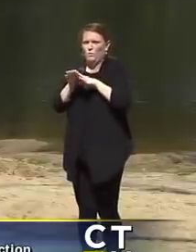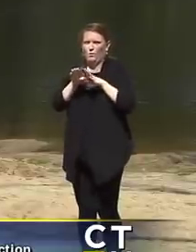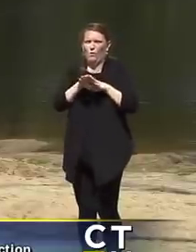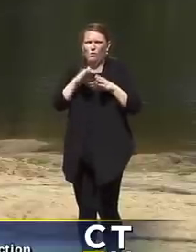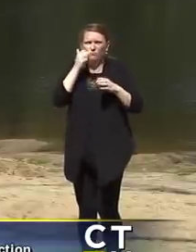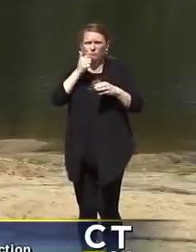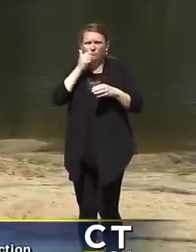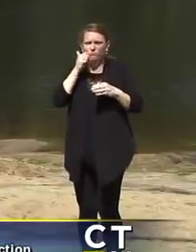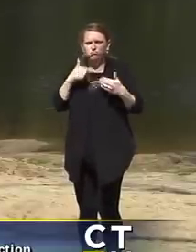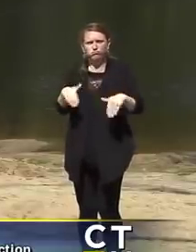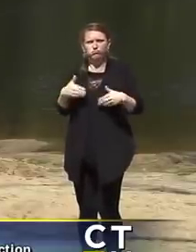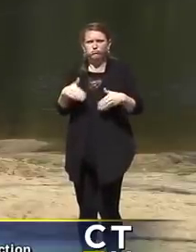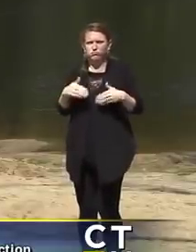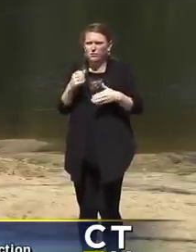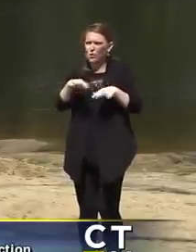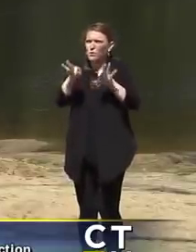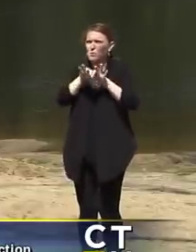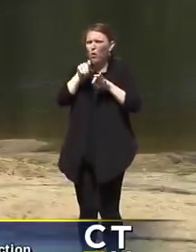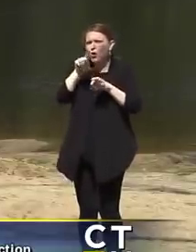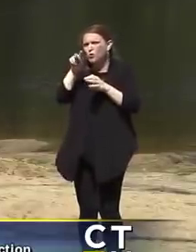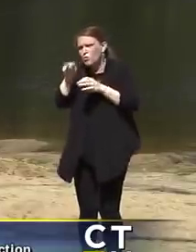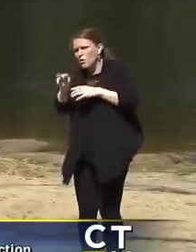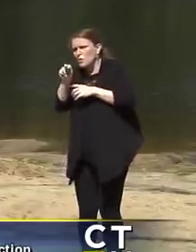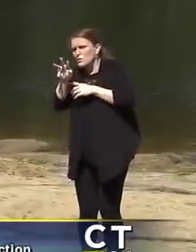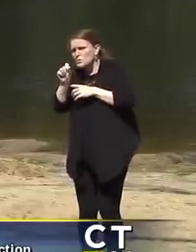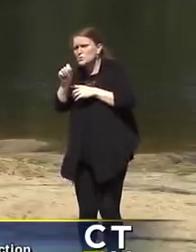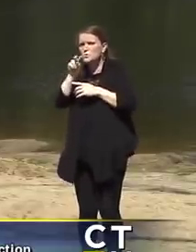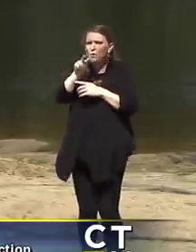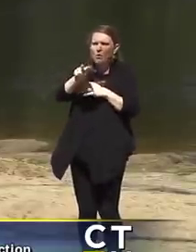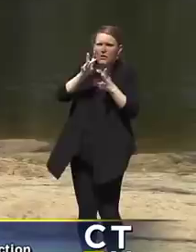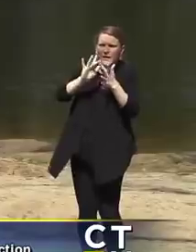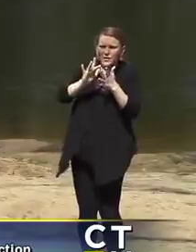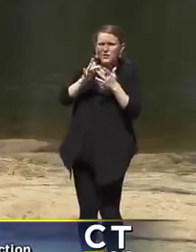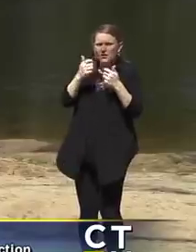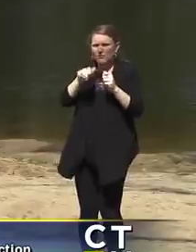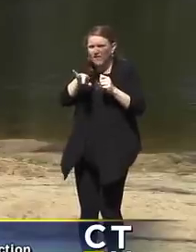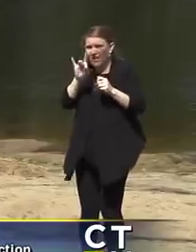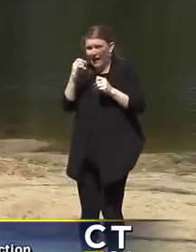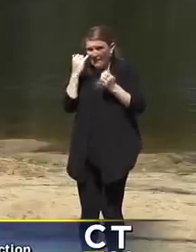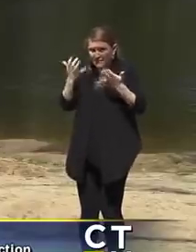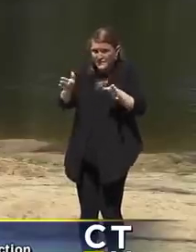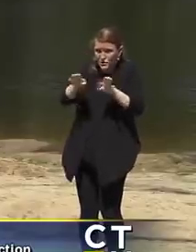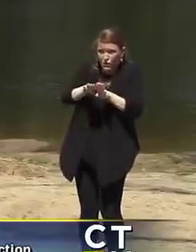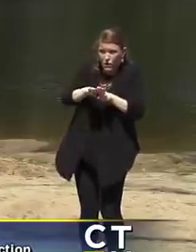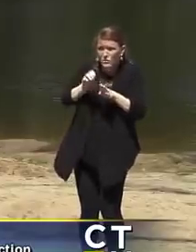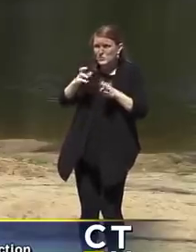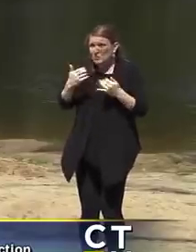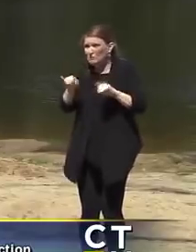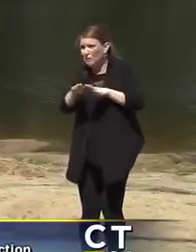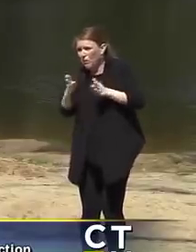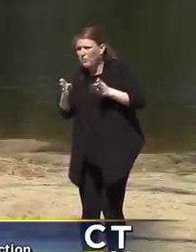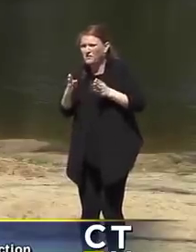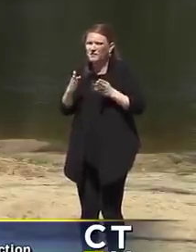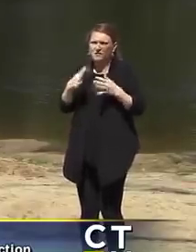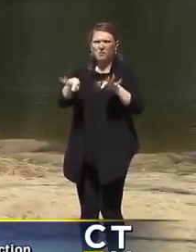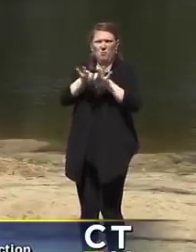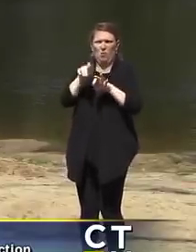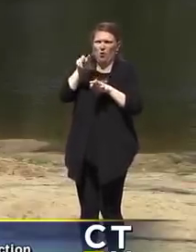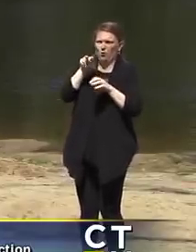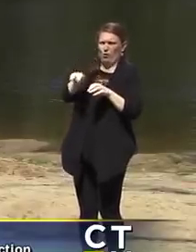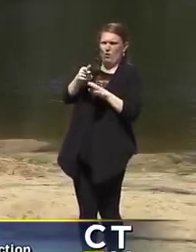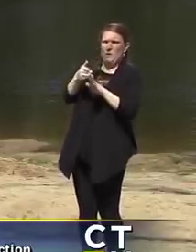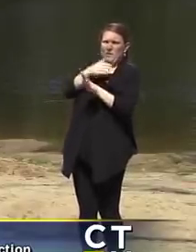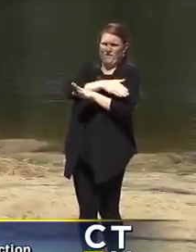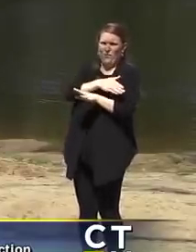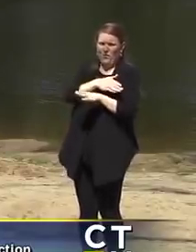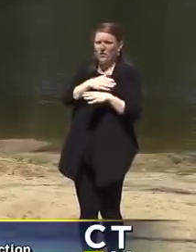closures. And today, I'm really pleased to announce a new tool that people have to be able to check on that information on a real-time basis. We're